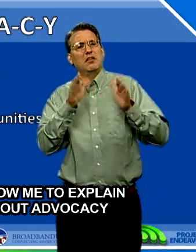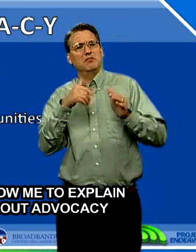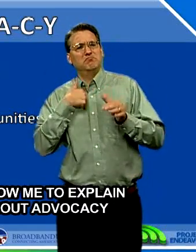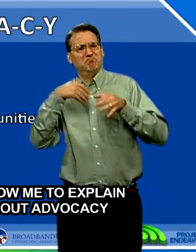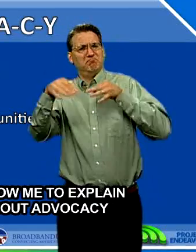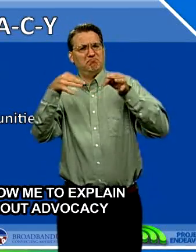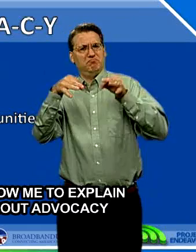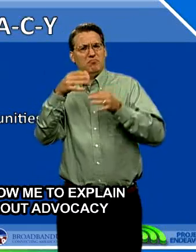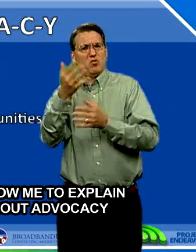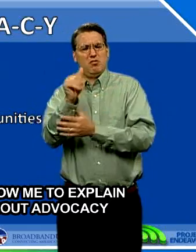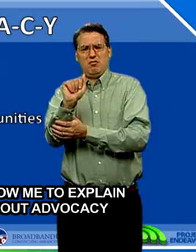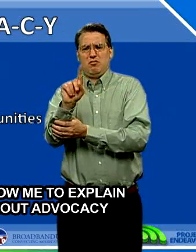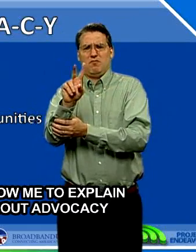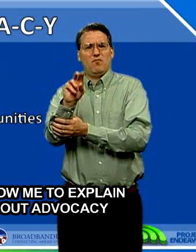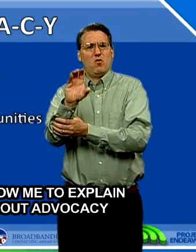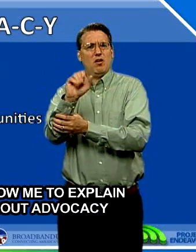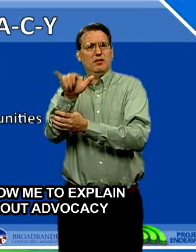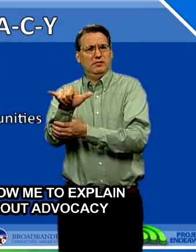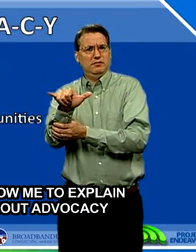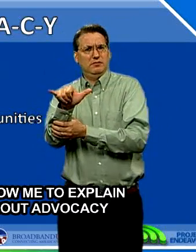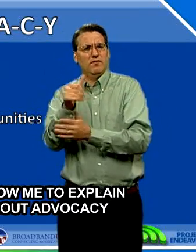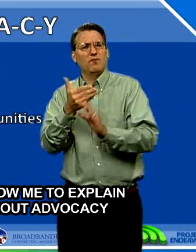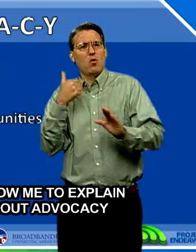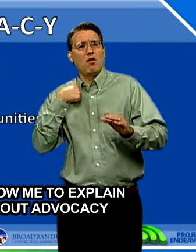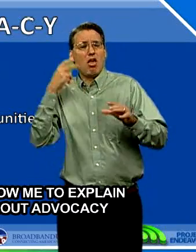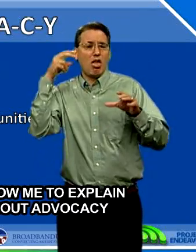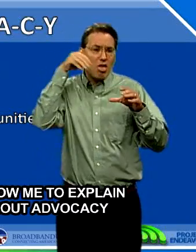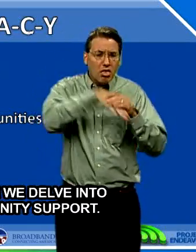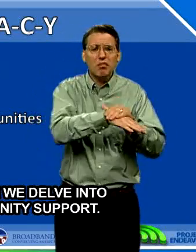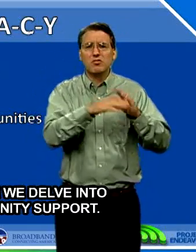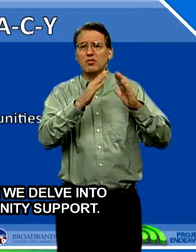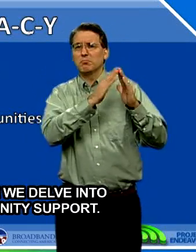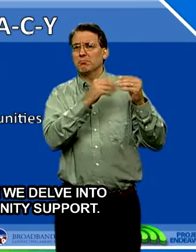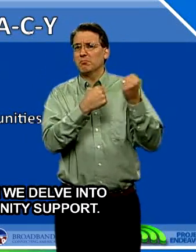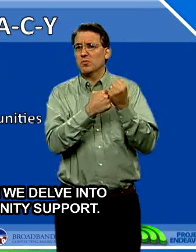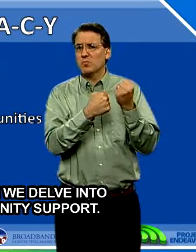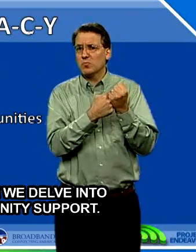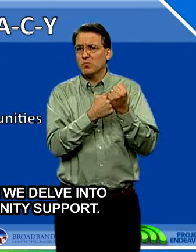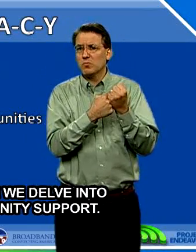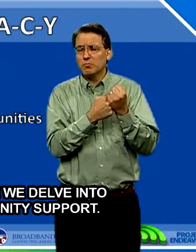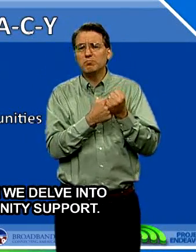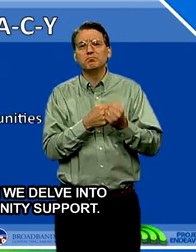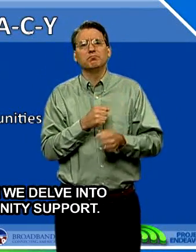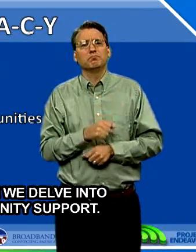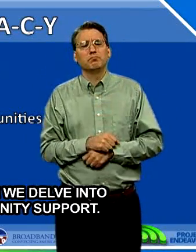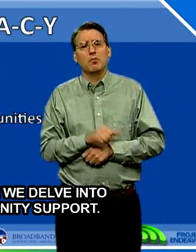Well, allow me to explain first about advocacy before we delve into community support.